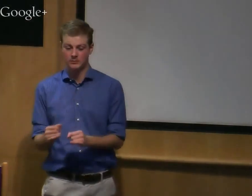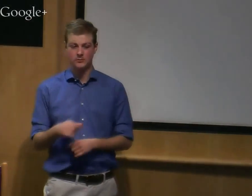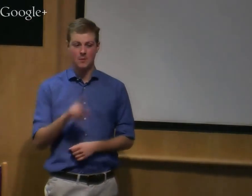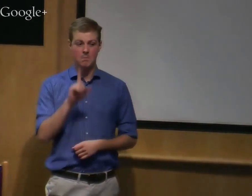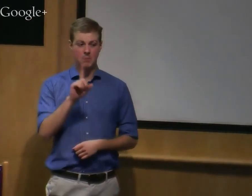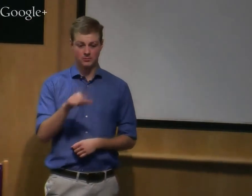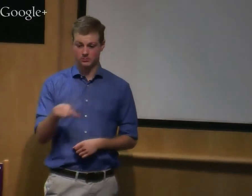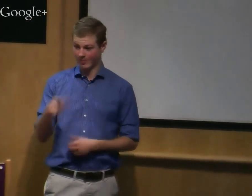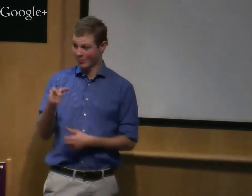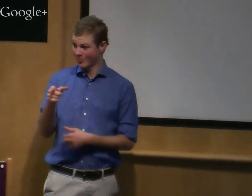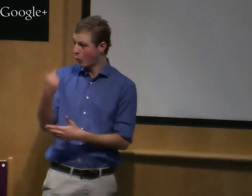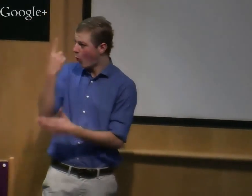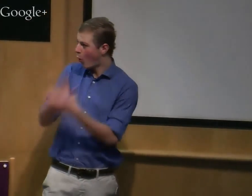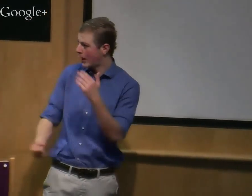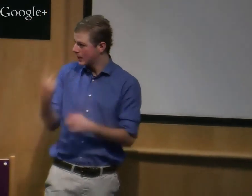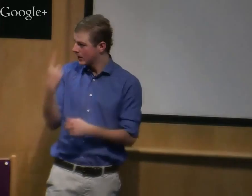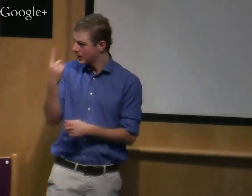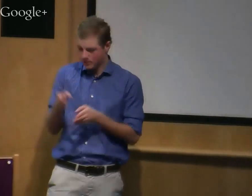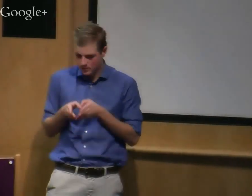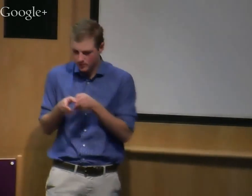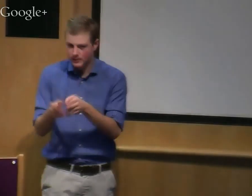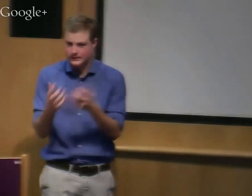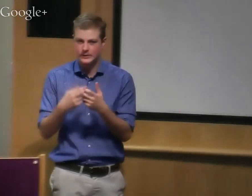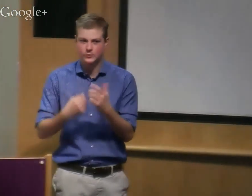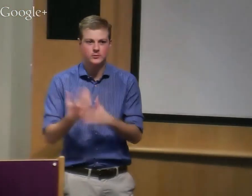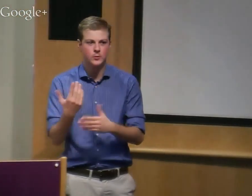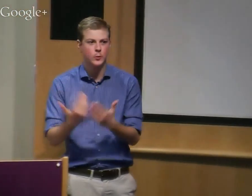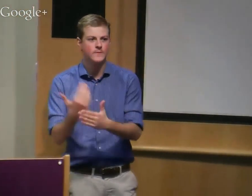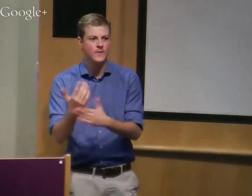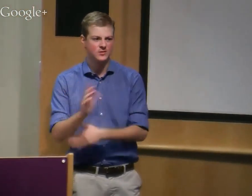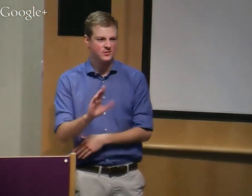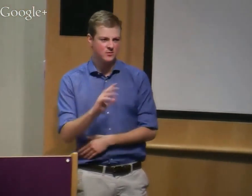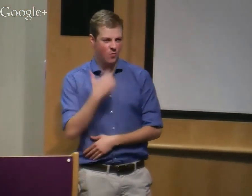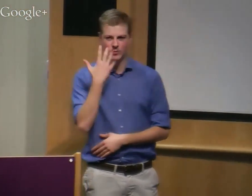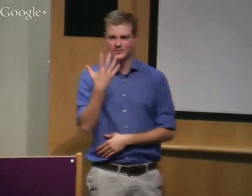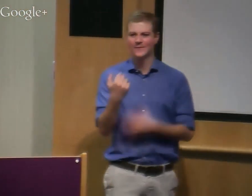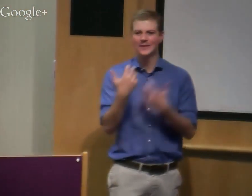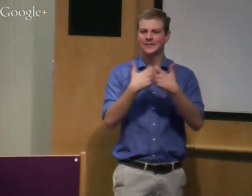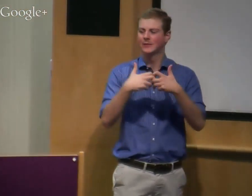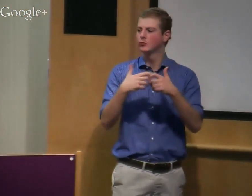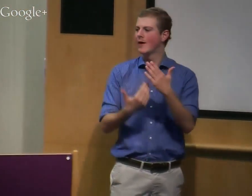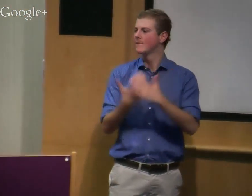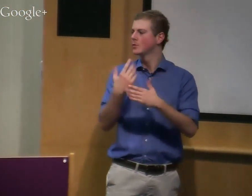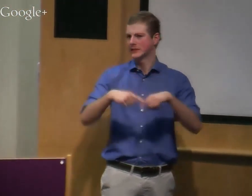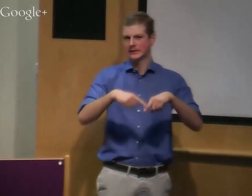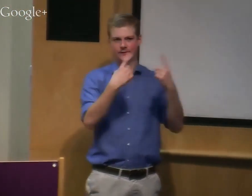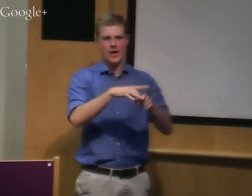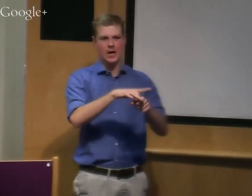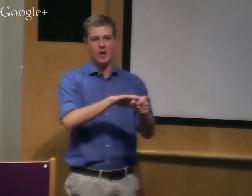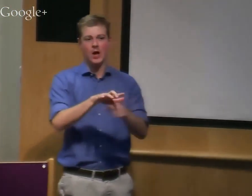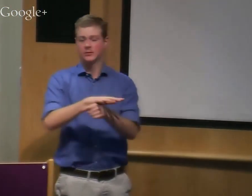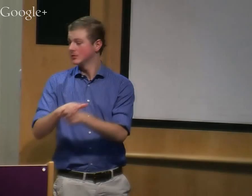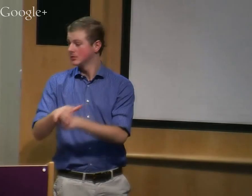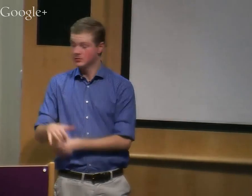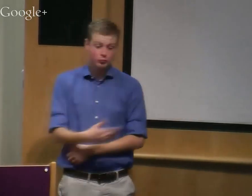And that's true, but that's only one strand of technology. There are always various strands